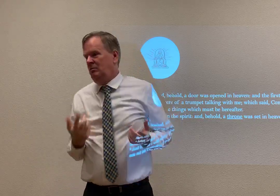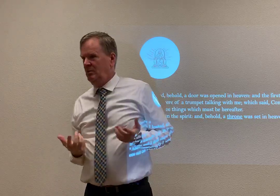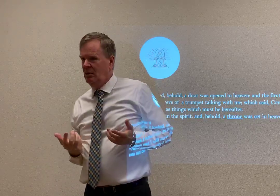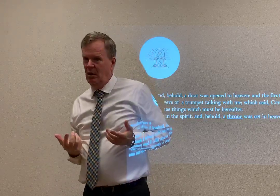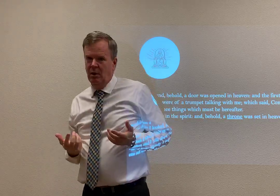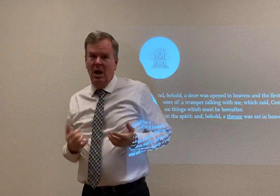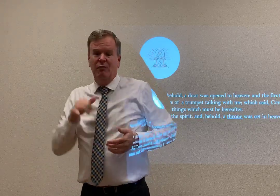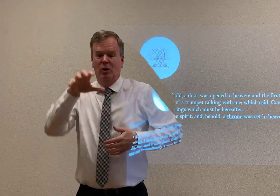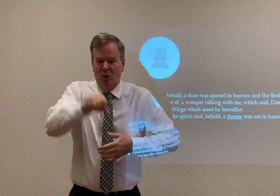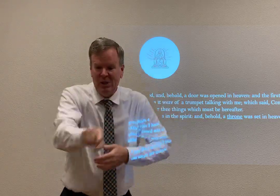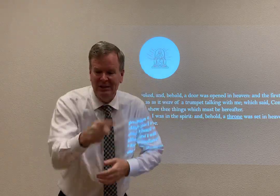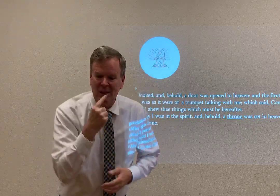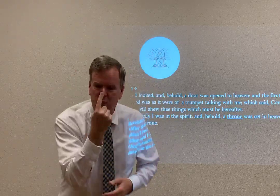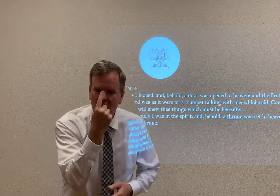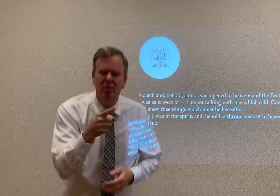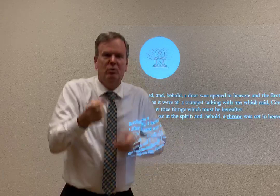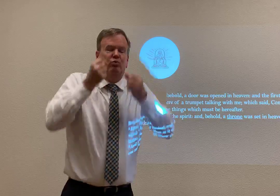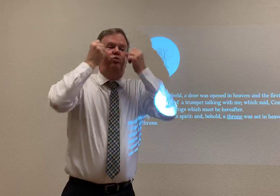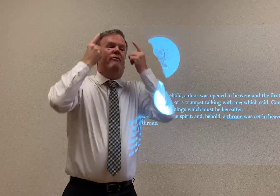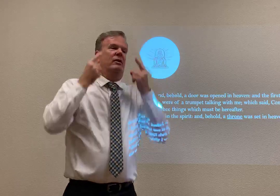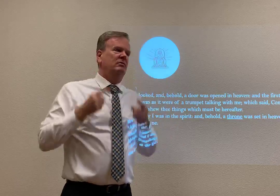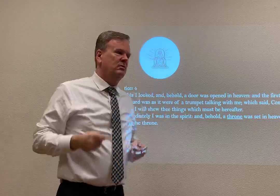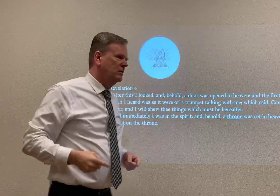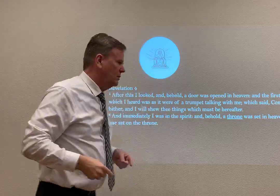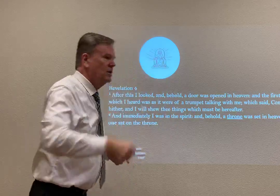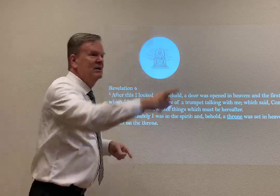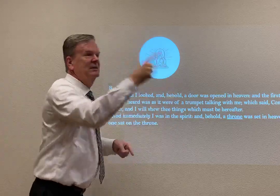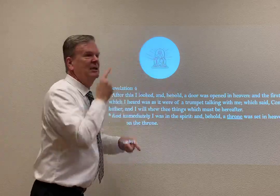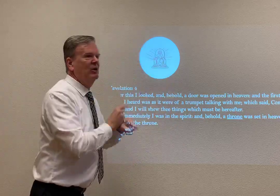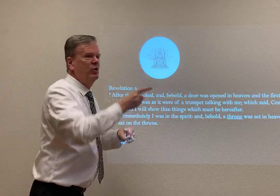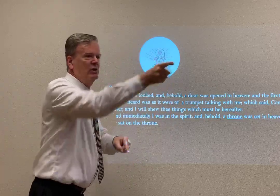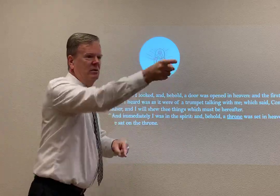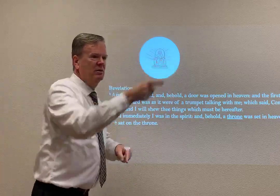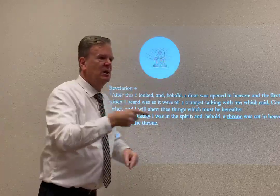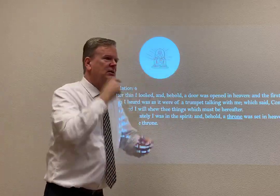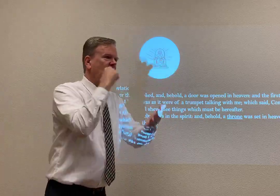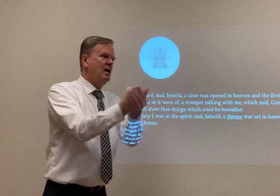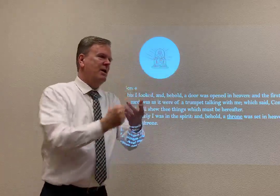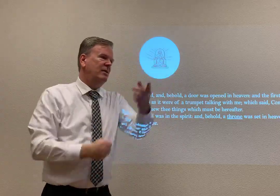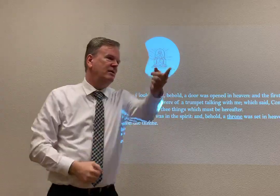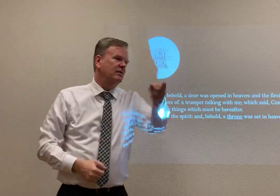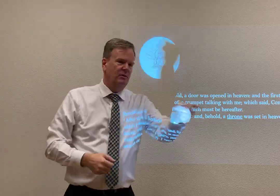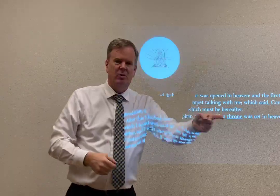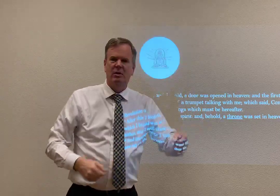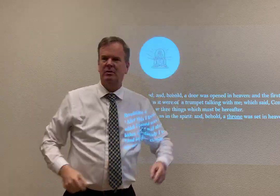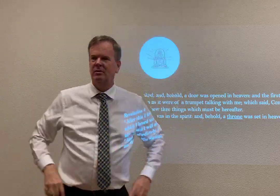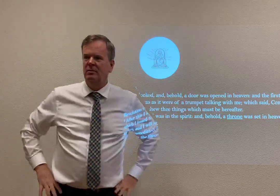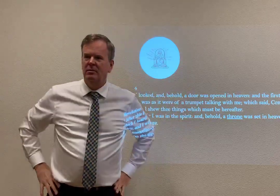take him at his word and understand, hey, there's one. There's a revelation in one. Amen.